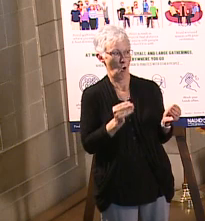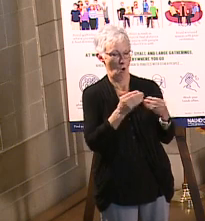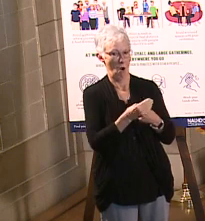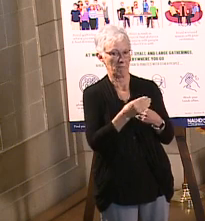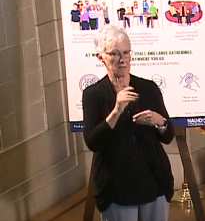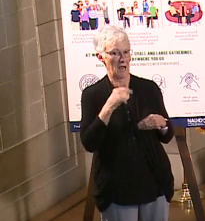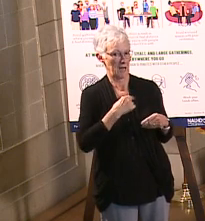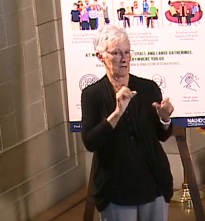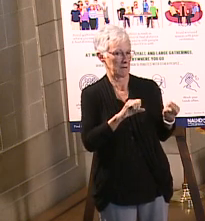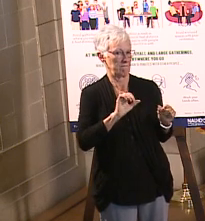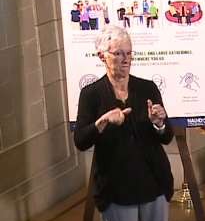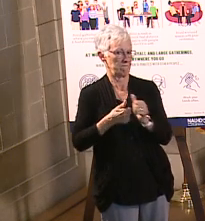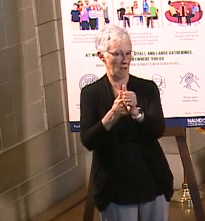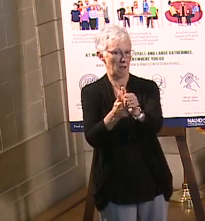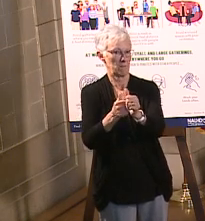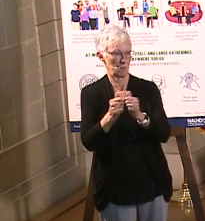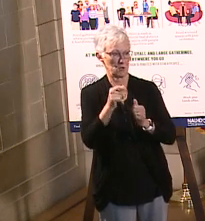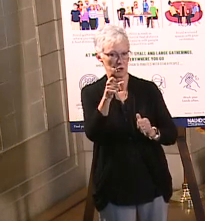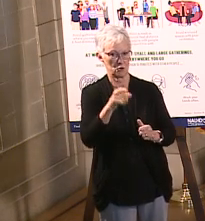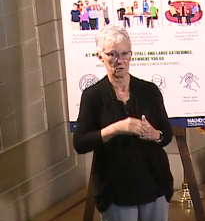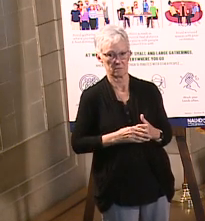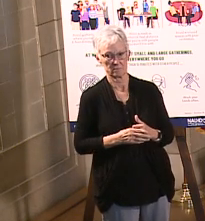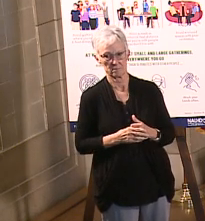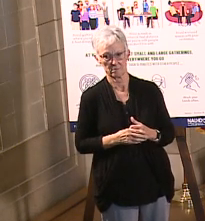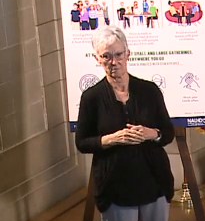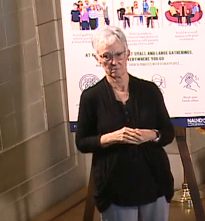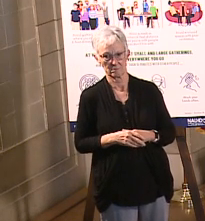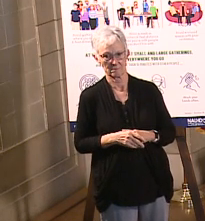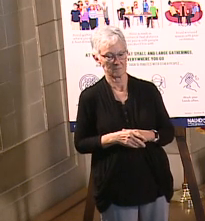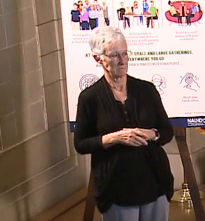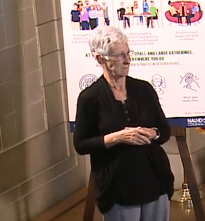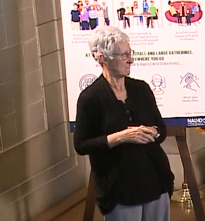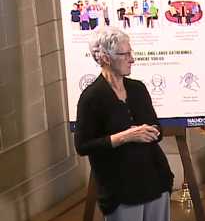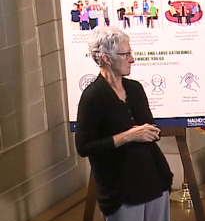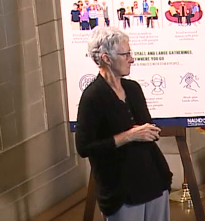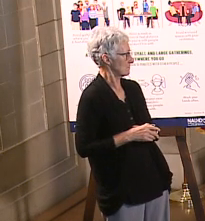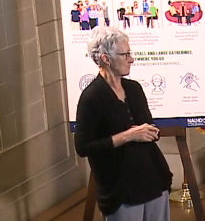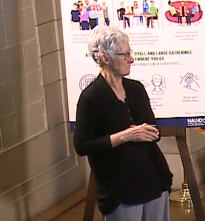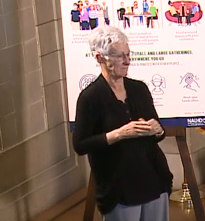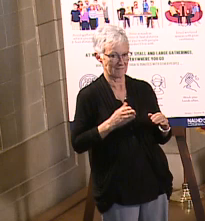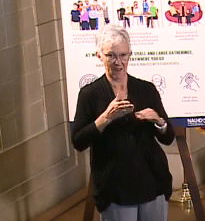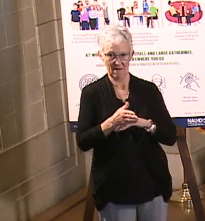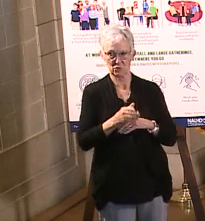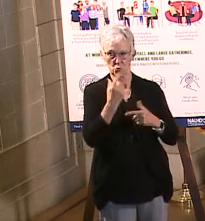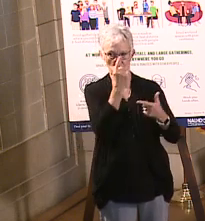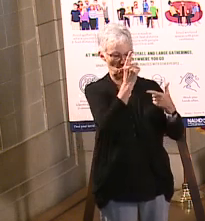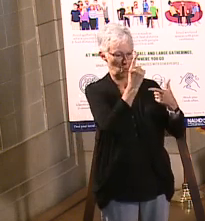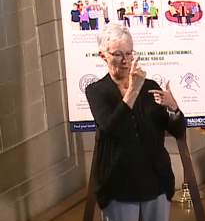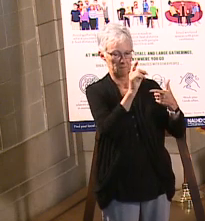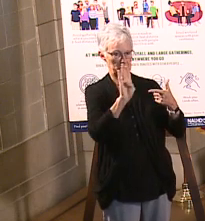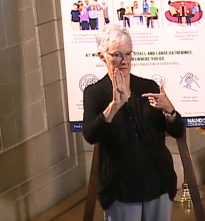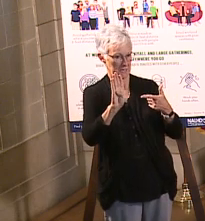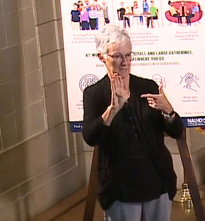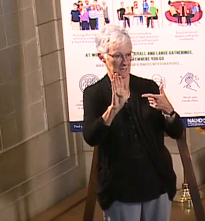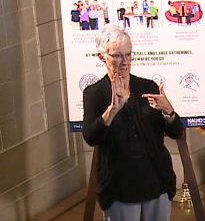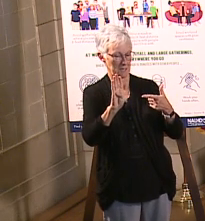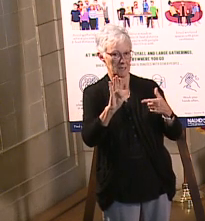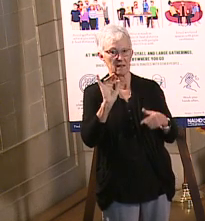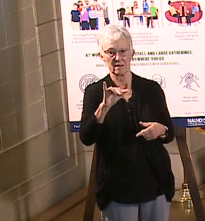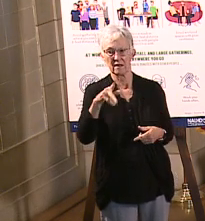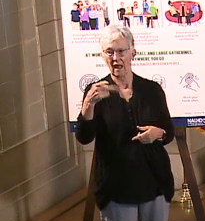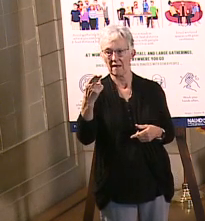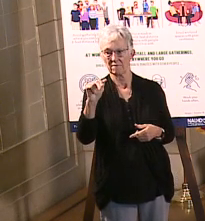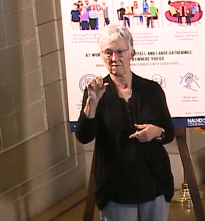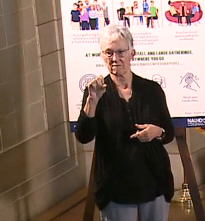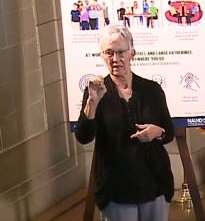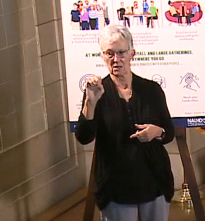up with you. And was there another part of your question? What's after phase 1B? After phase 1B would be phase 2, and that is the